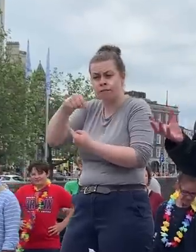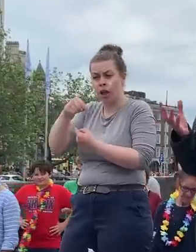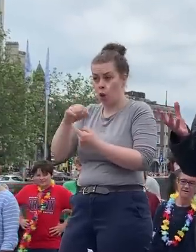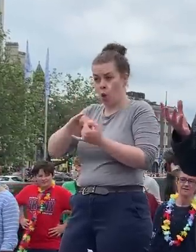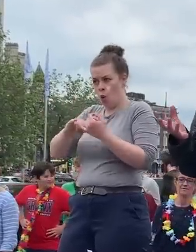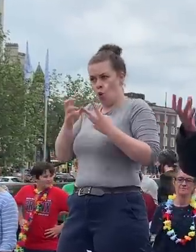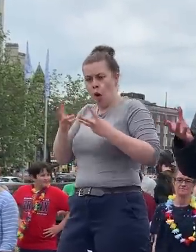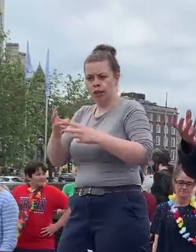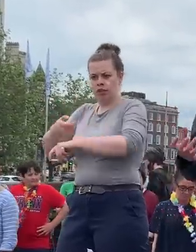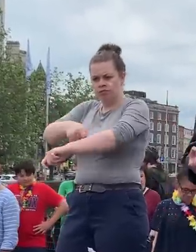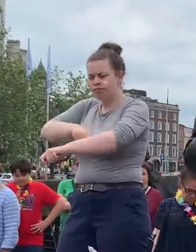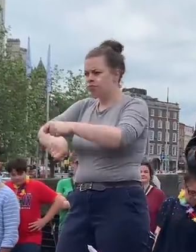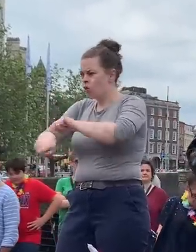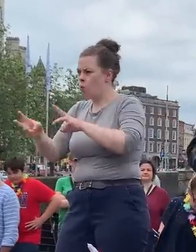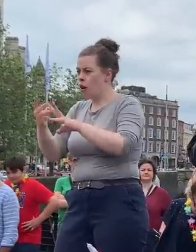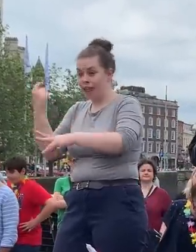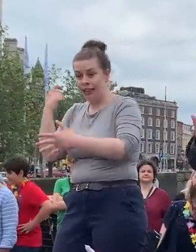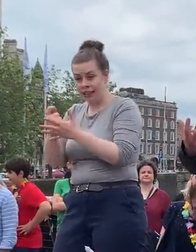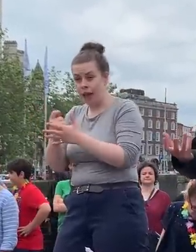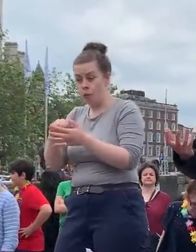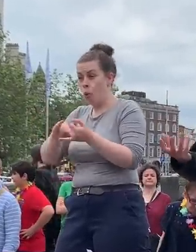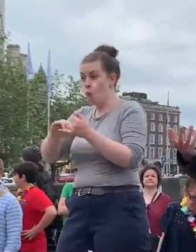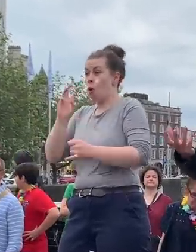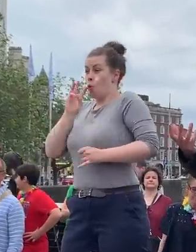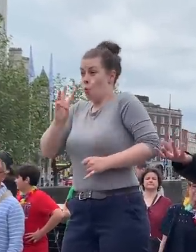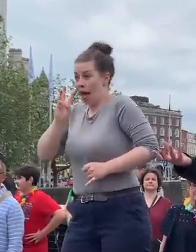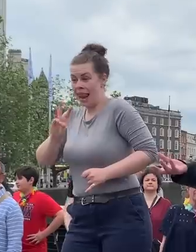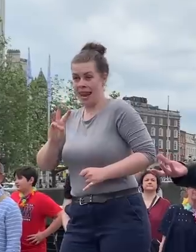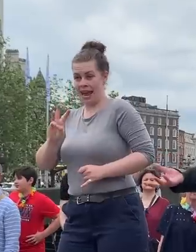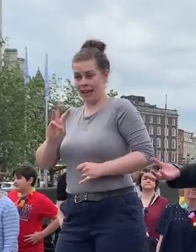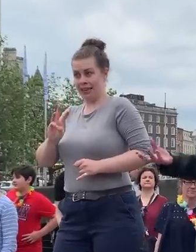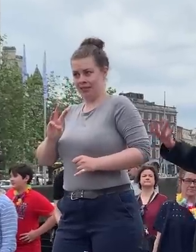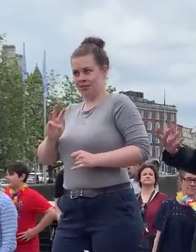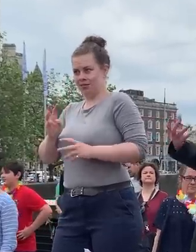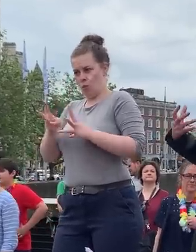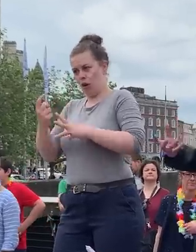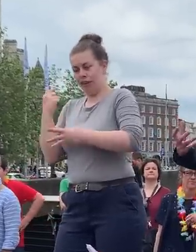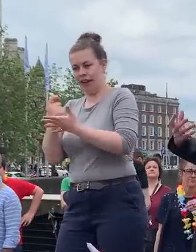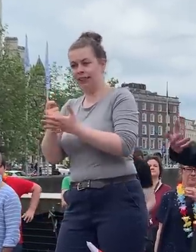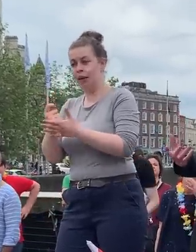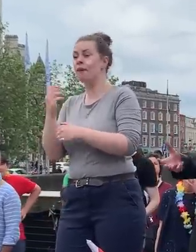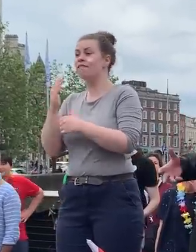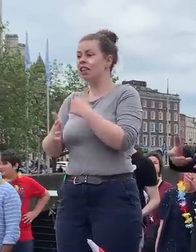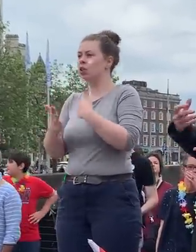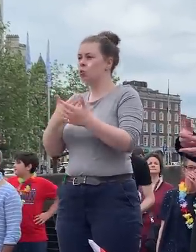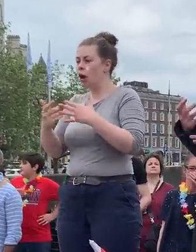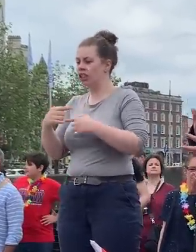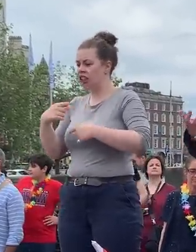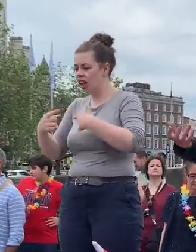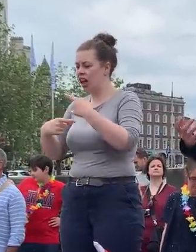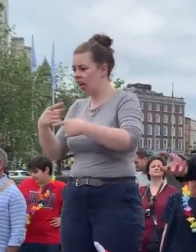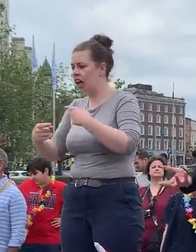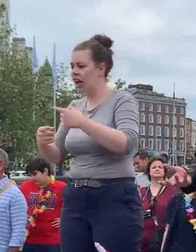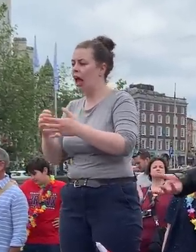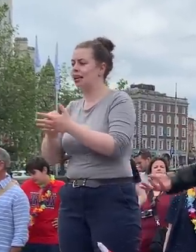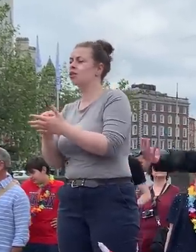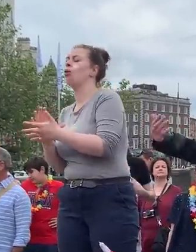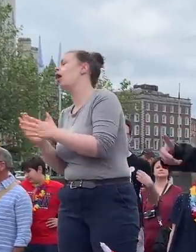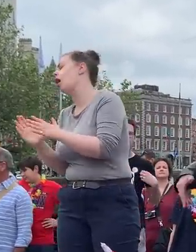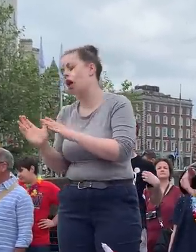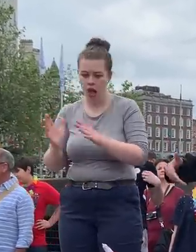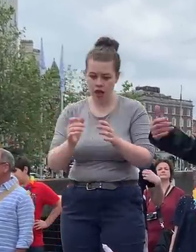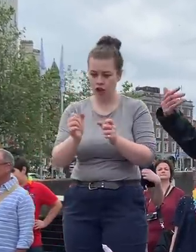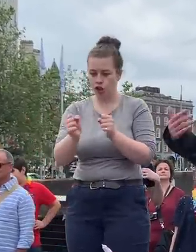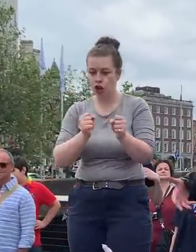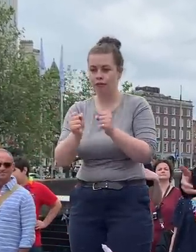to do work in those days, the people who were prepared to do this kind of work, got absorbed into providing services that